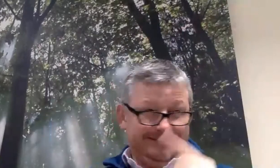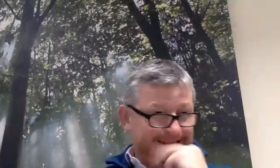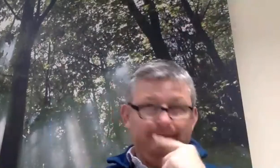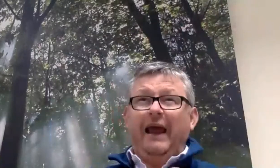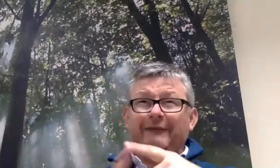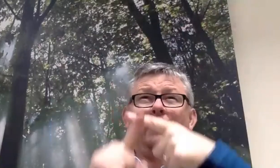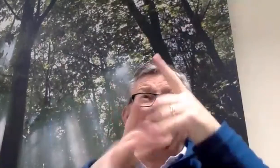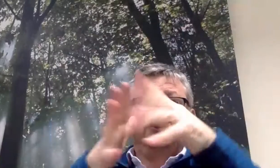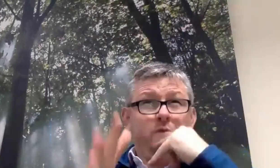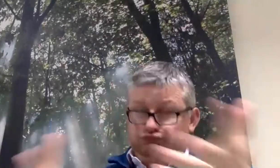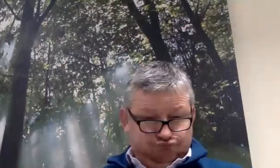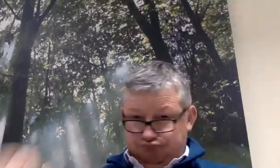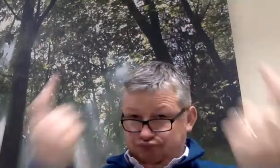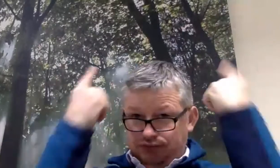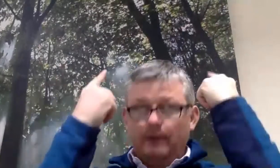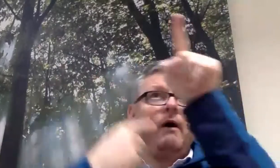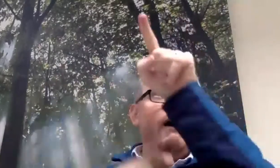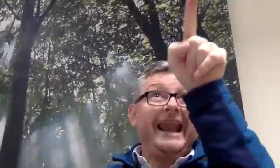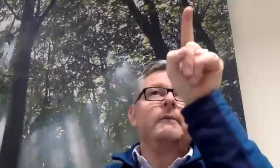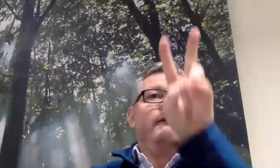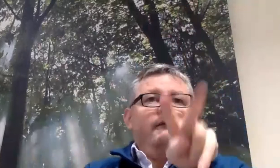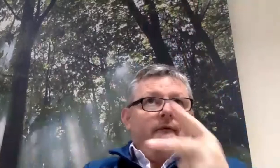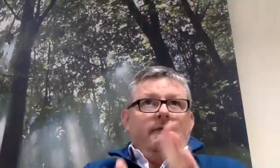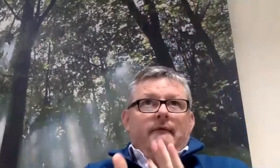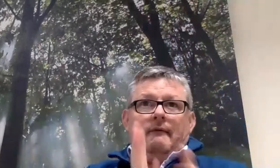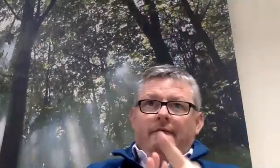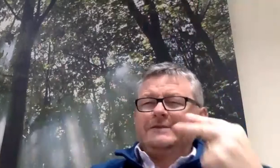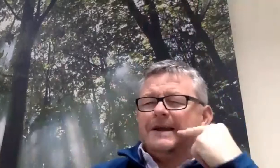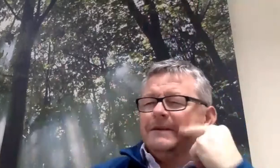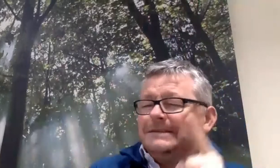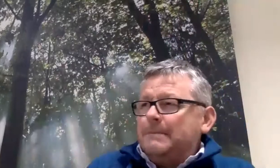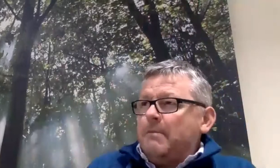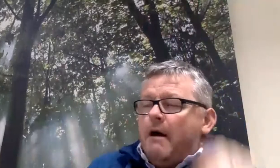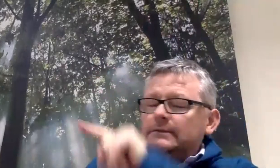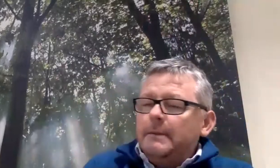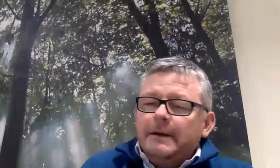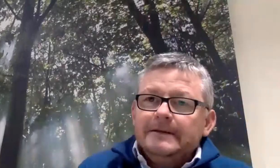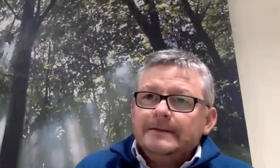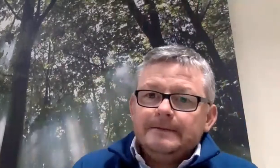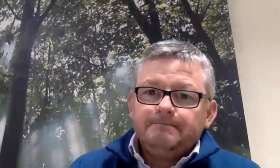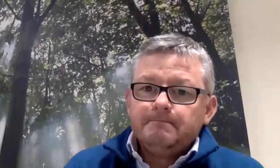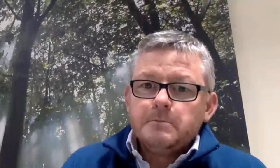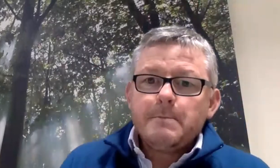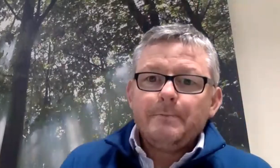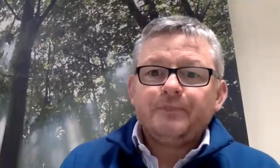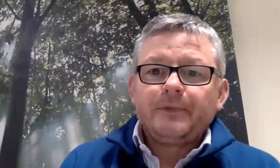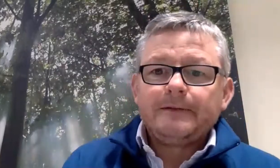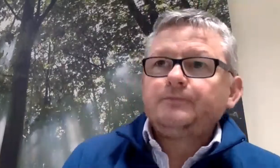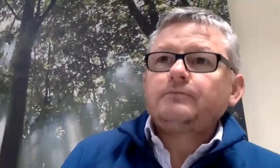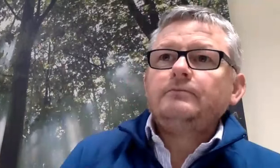that it's working in a very visual medium. And I suppose it's, for any interpreter working into a second language, is the processing